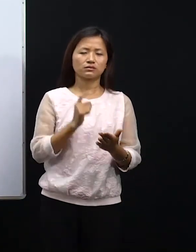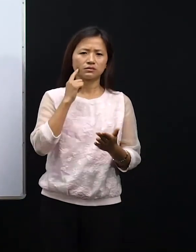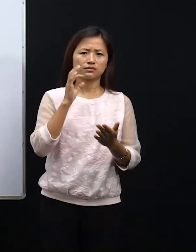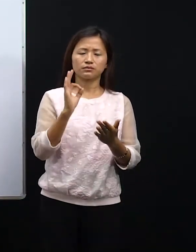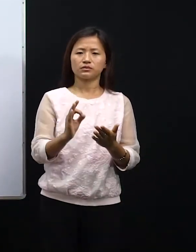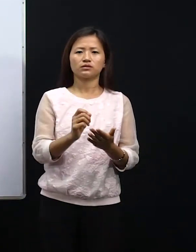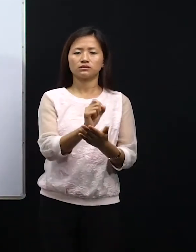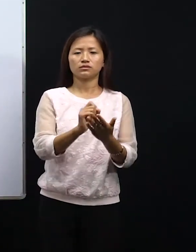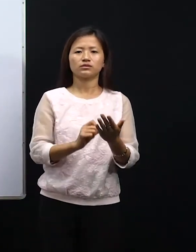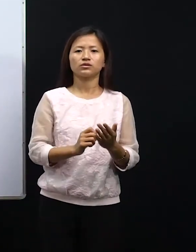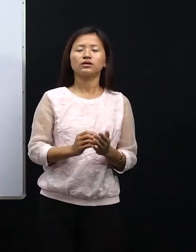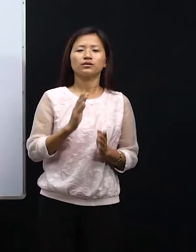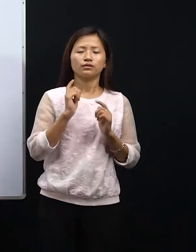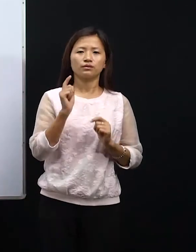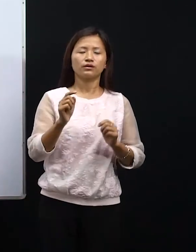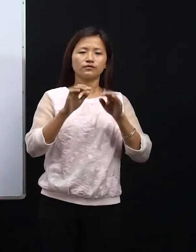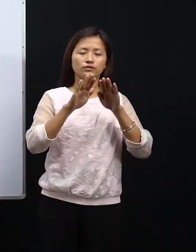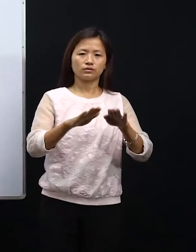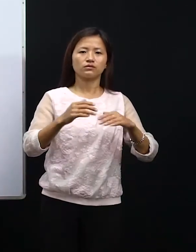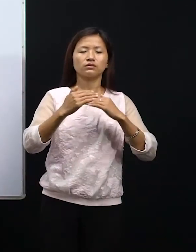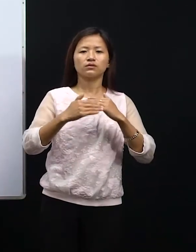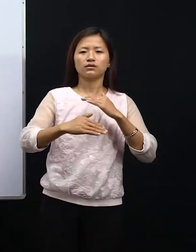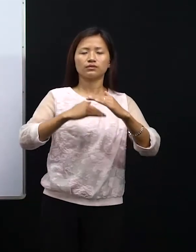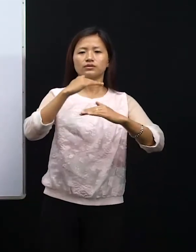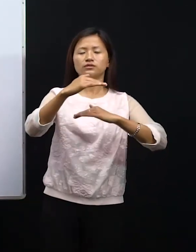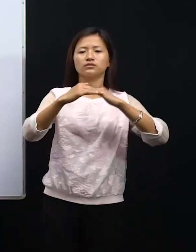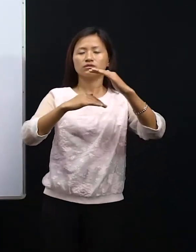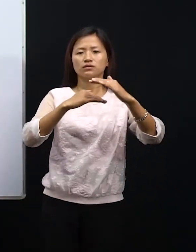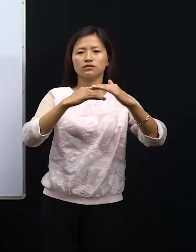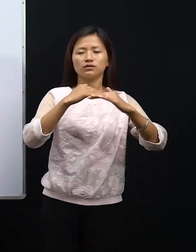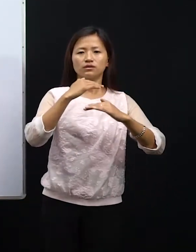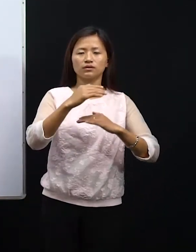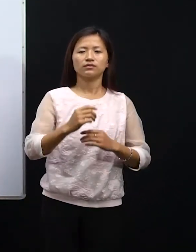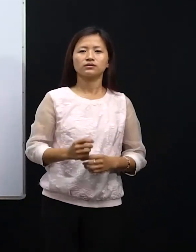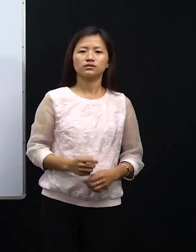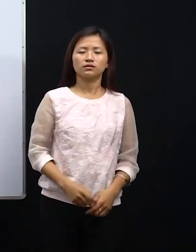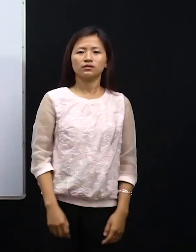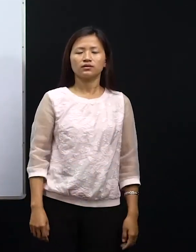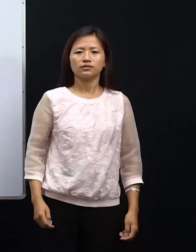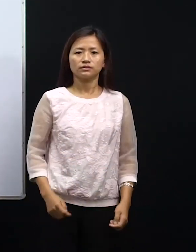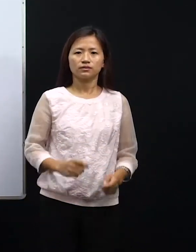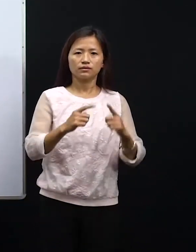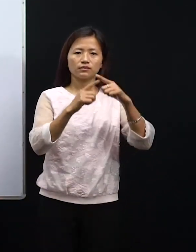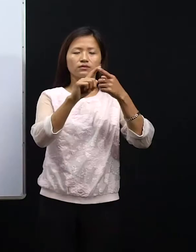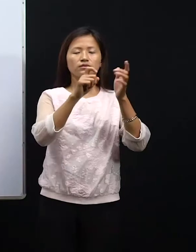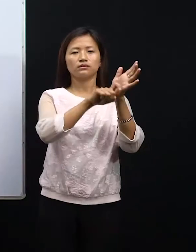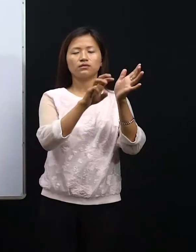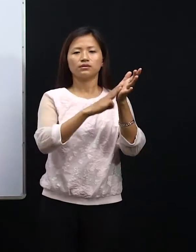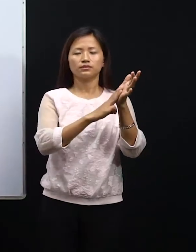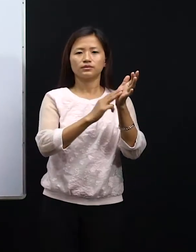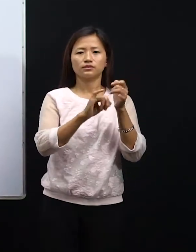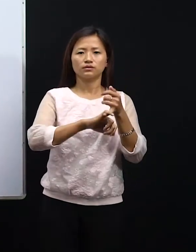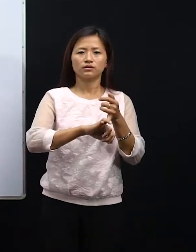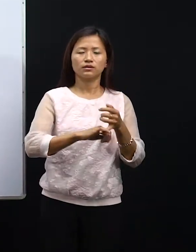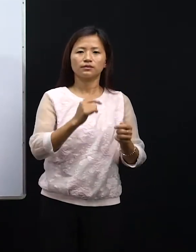it is, okay? You have to arrange when you add algebraic expressions. You have to rearrange the terms. So